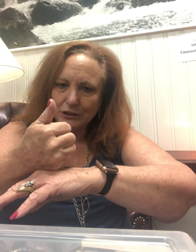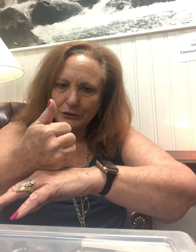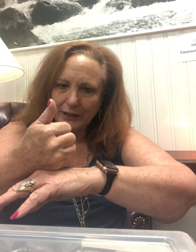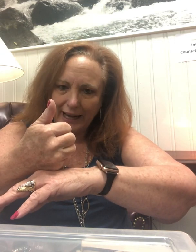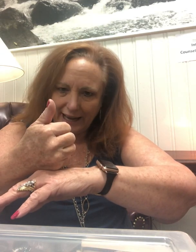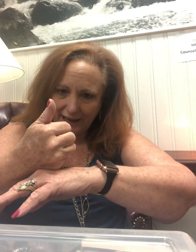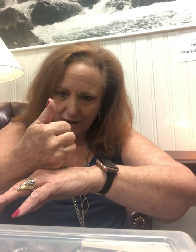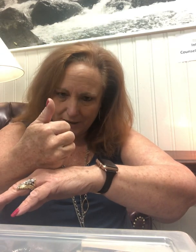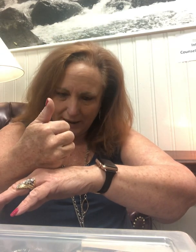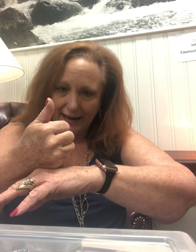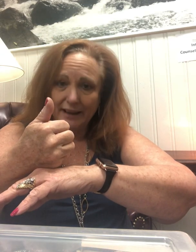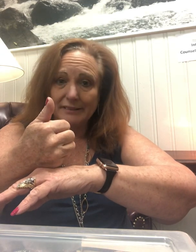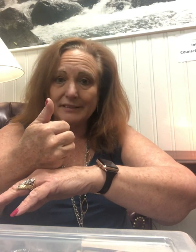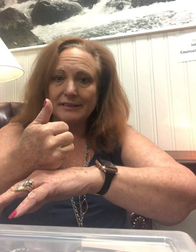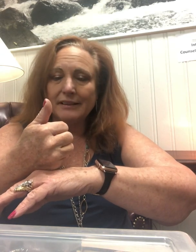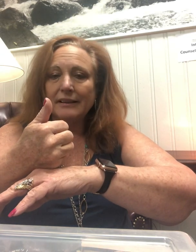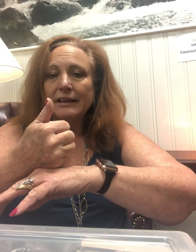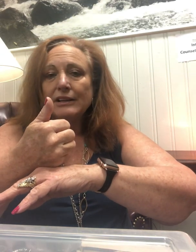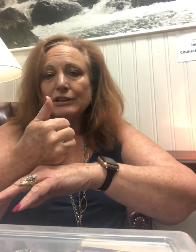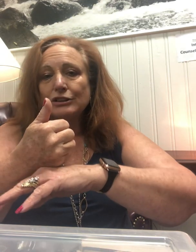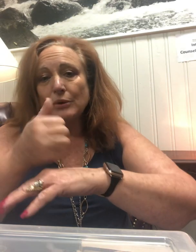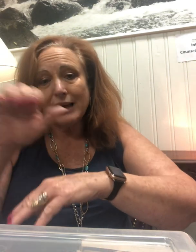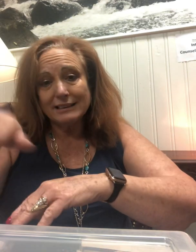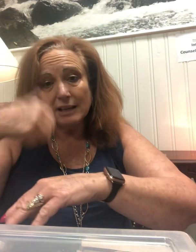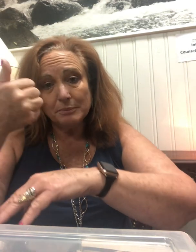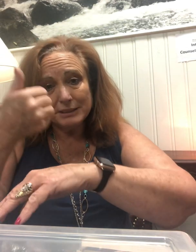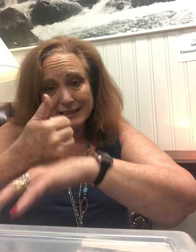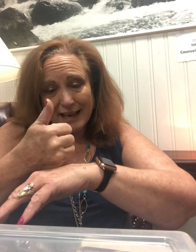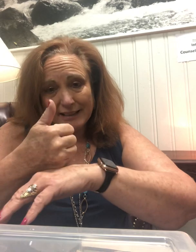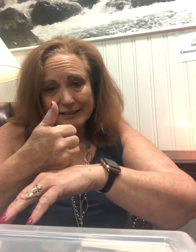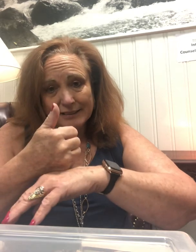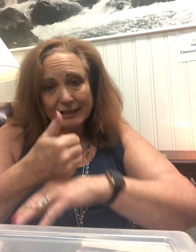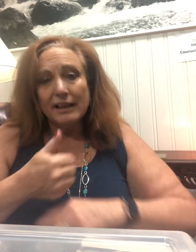your hand. So that's upset.